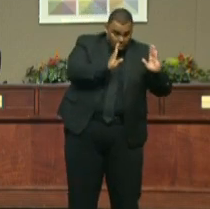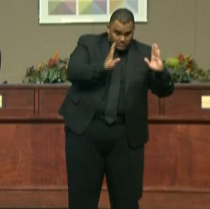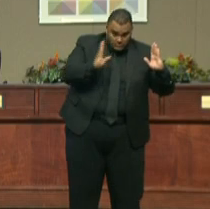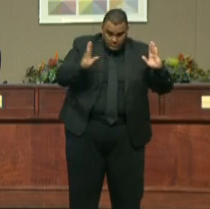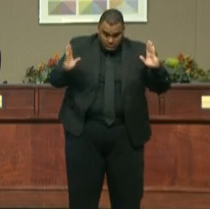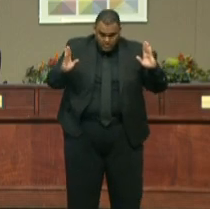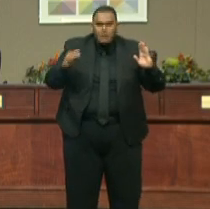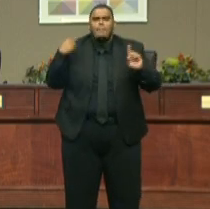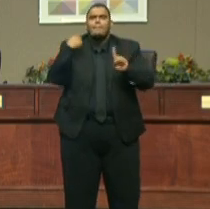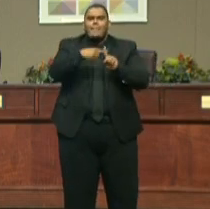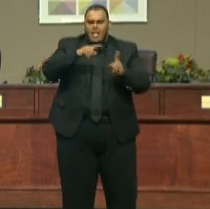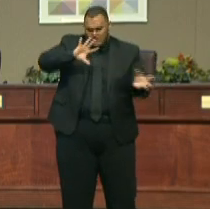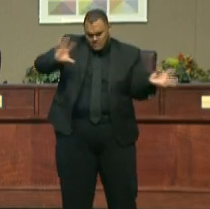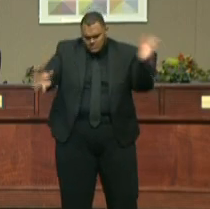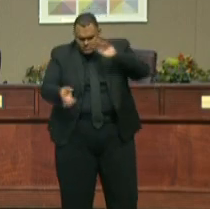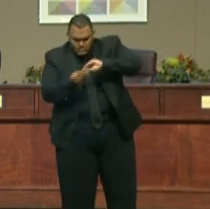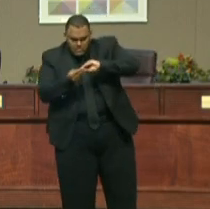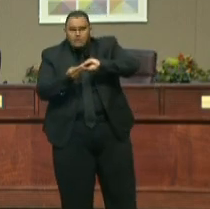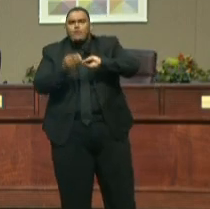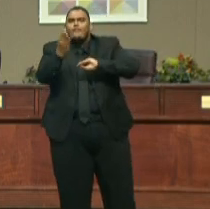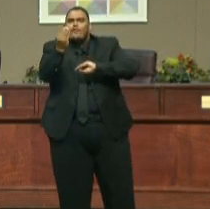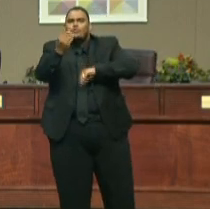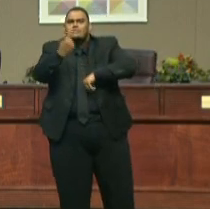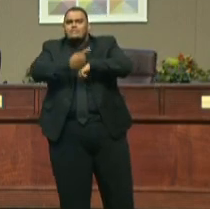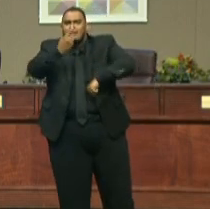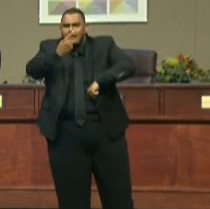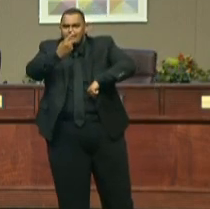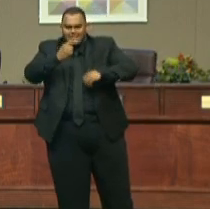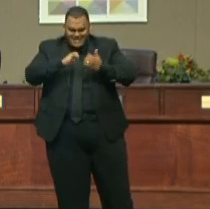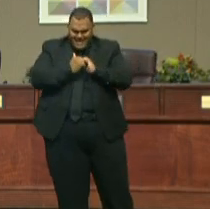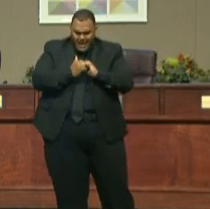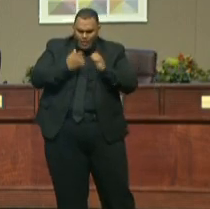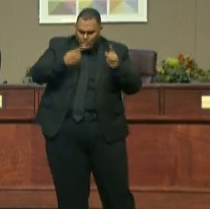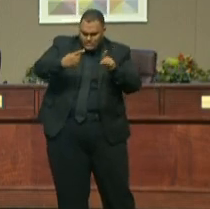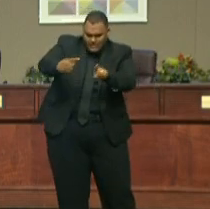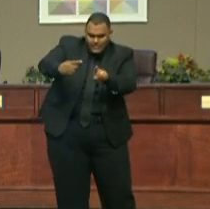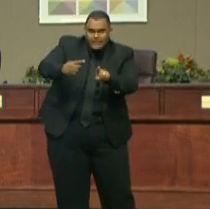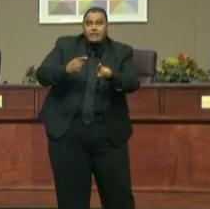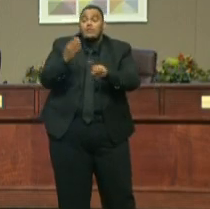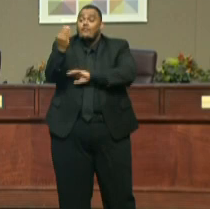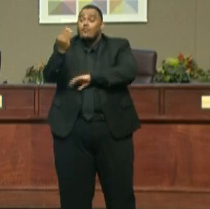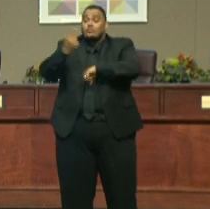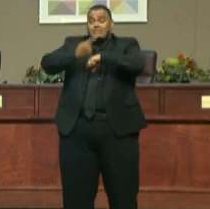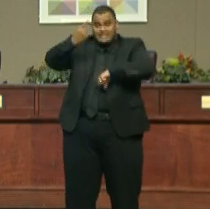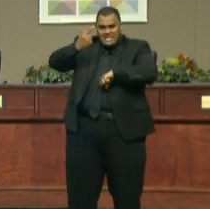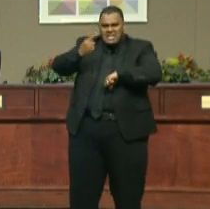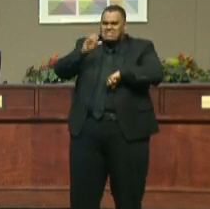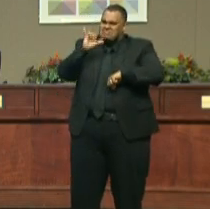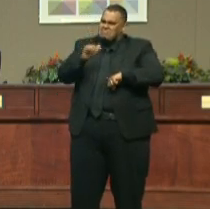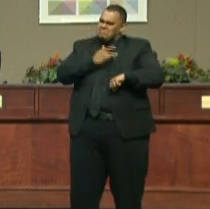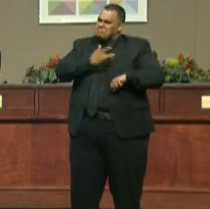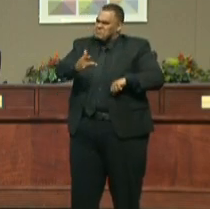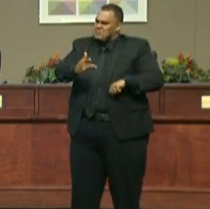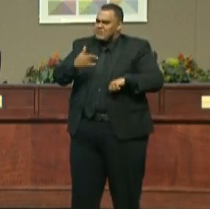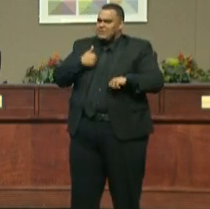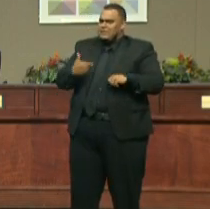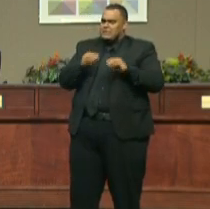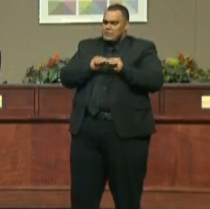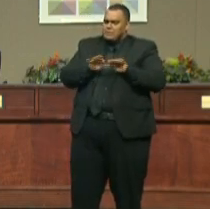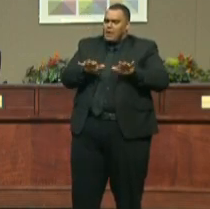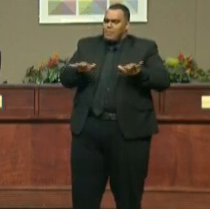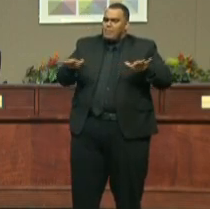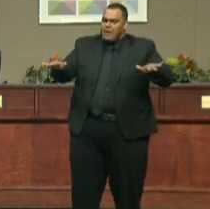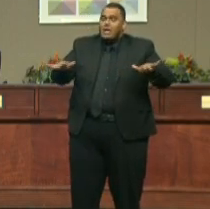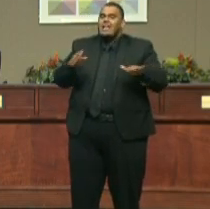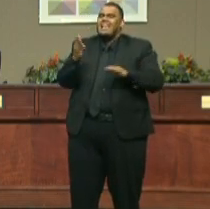how the rate is going. The way that we do this is because 14 days is the transmission about the infectious period of a